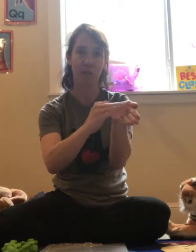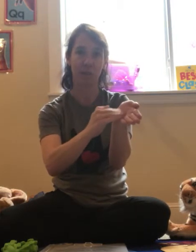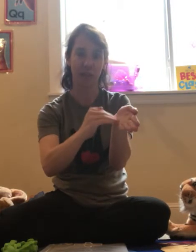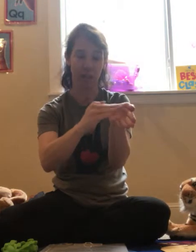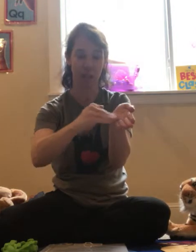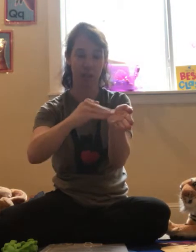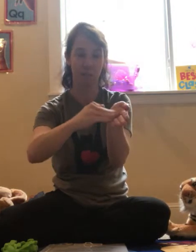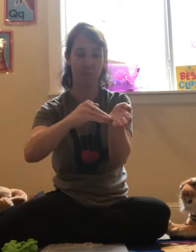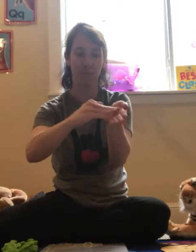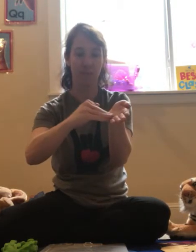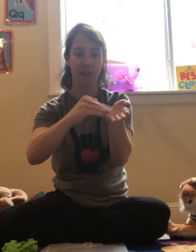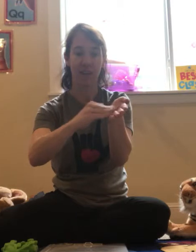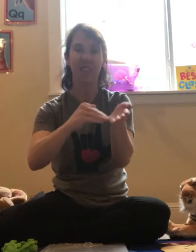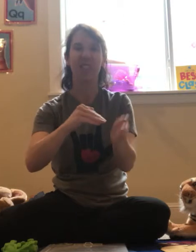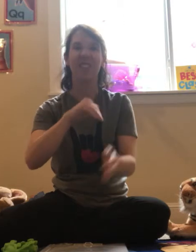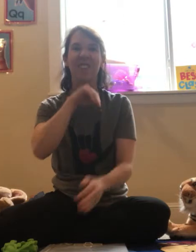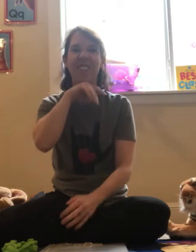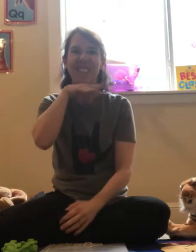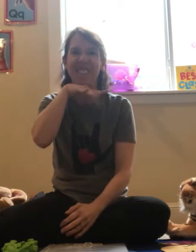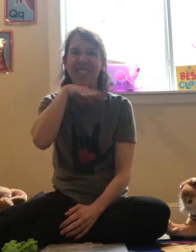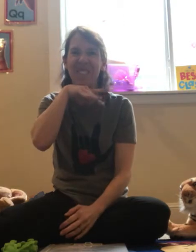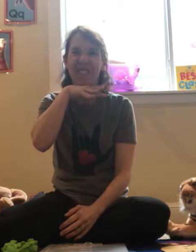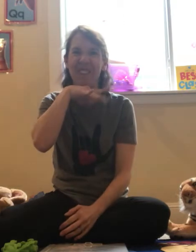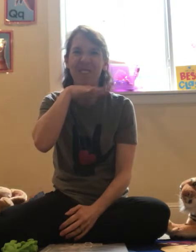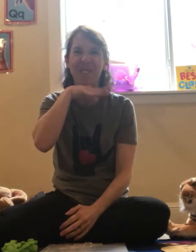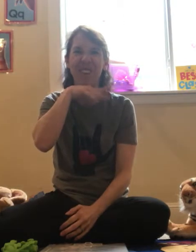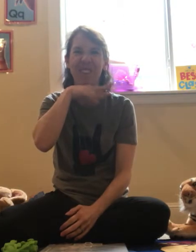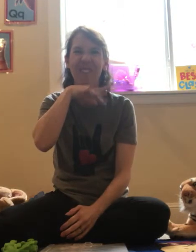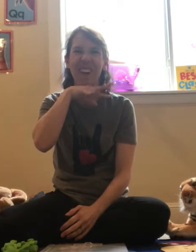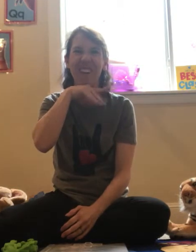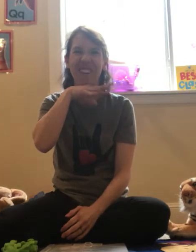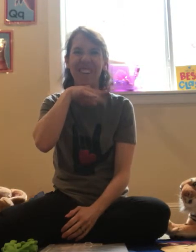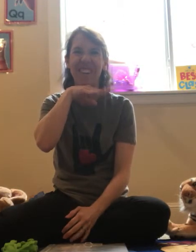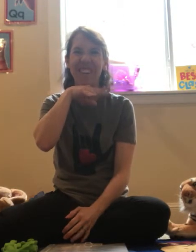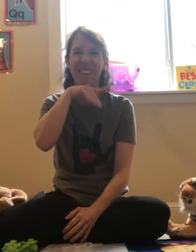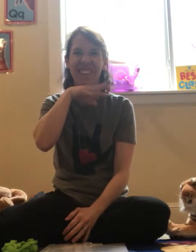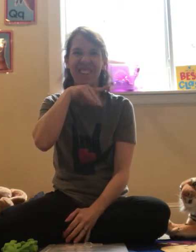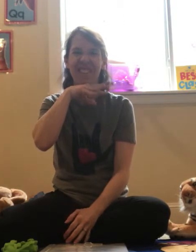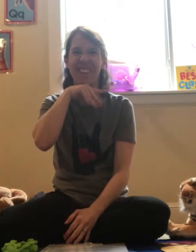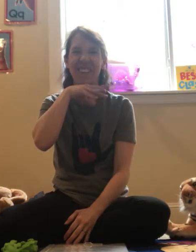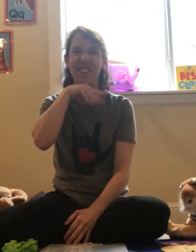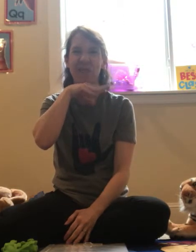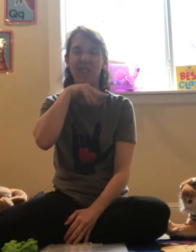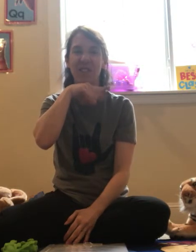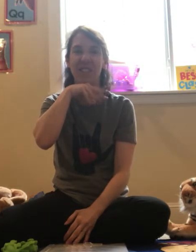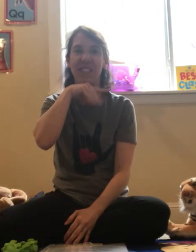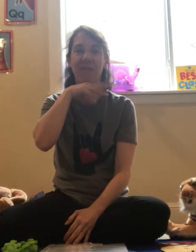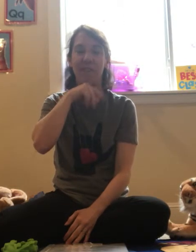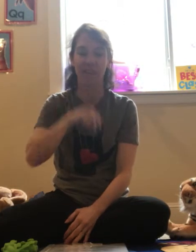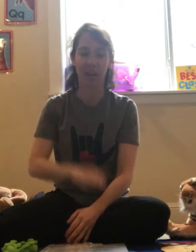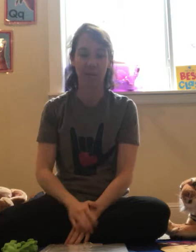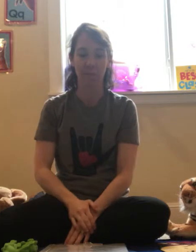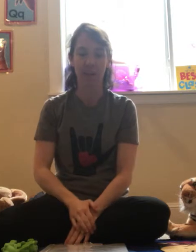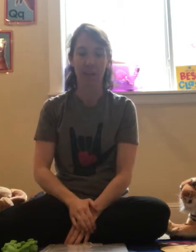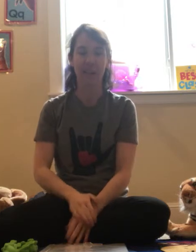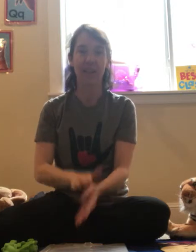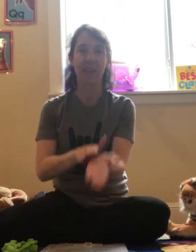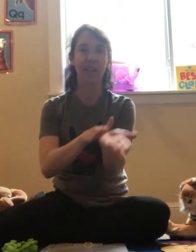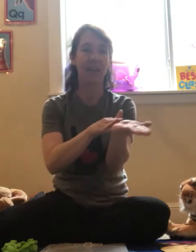soap dish. And then dirty, your fingers wiggle right underneath because so much dirty stuff fell down. And then clean,